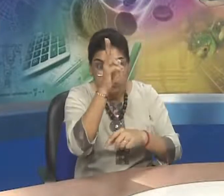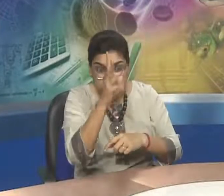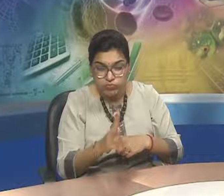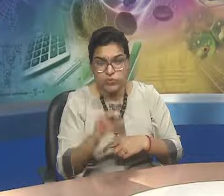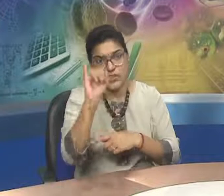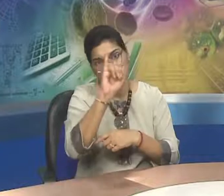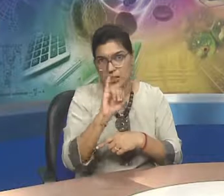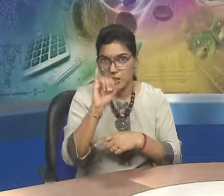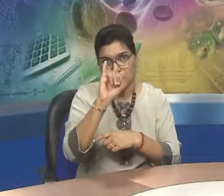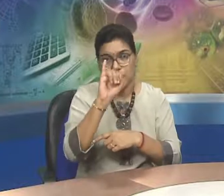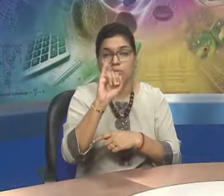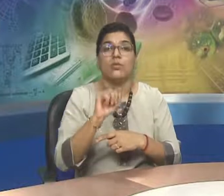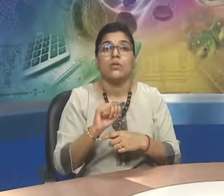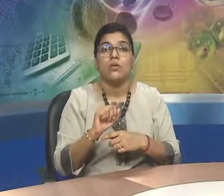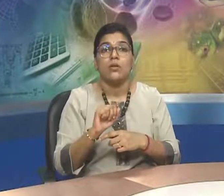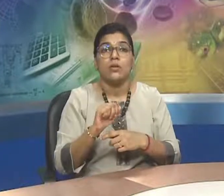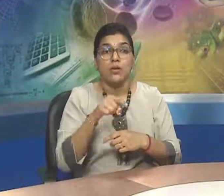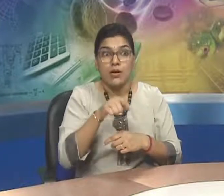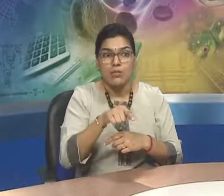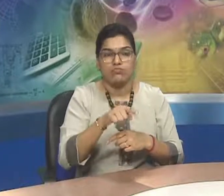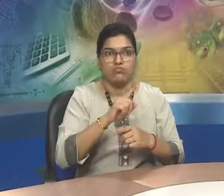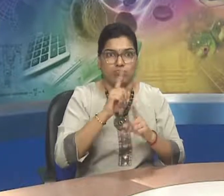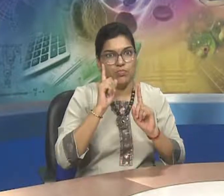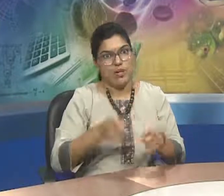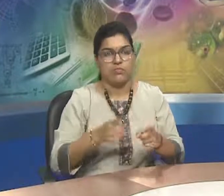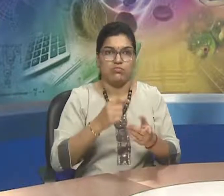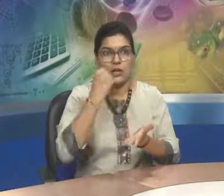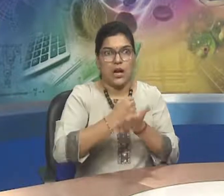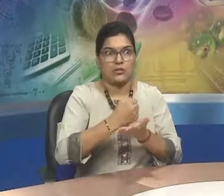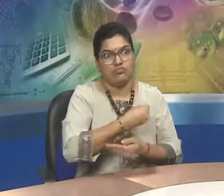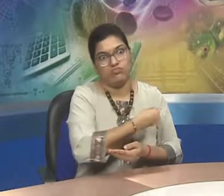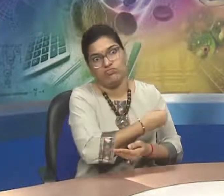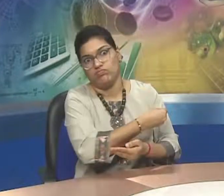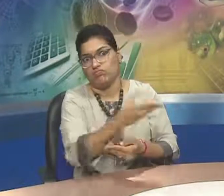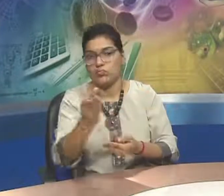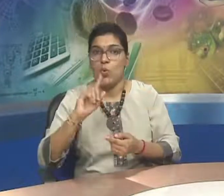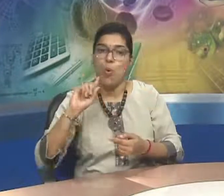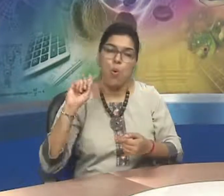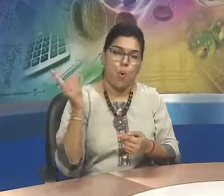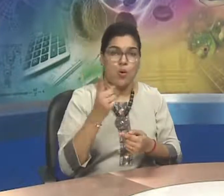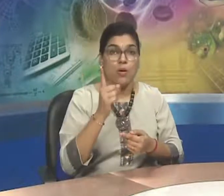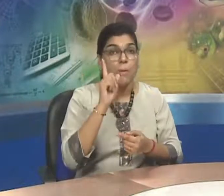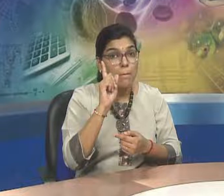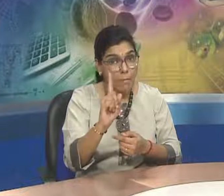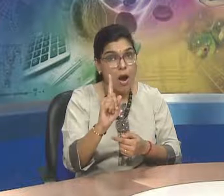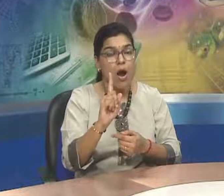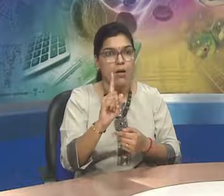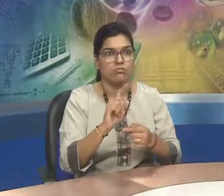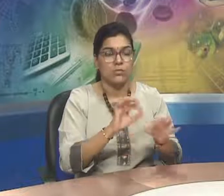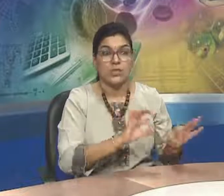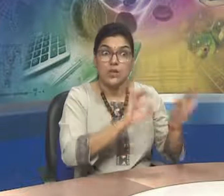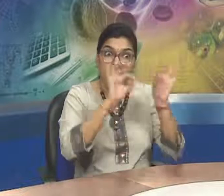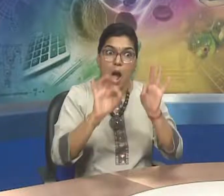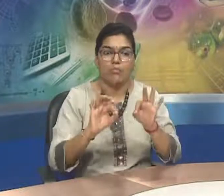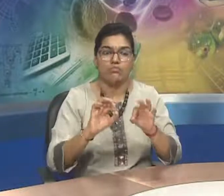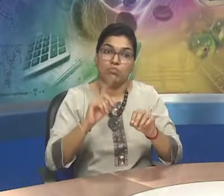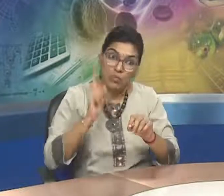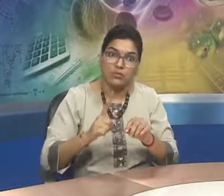And these rights are 6 in number, as we all have understood, but these rights